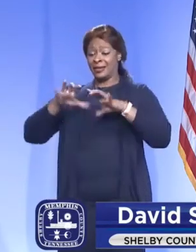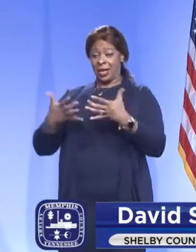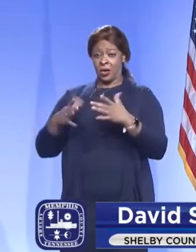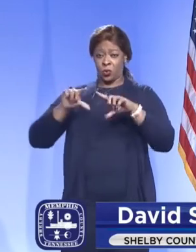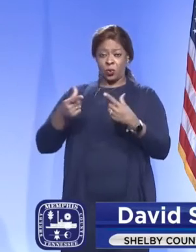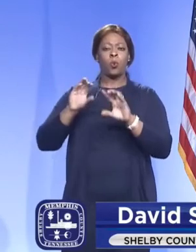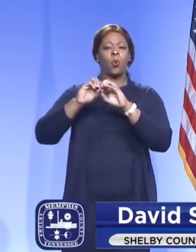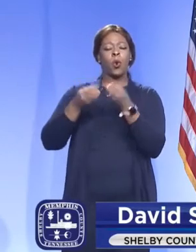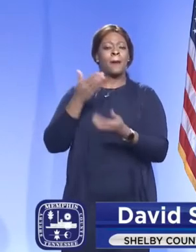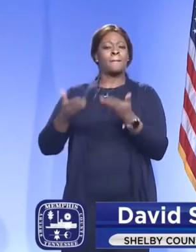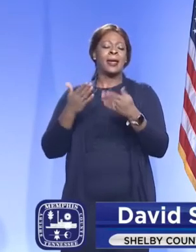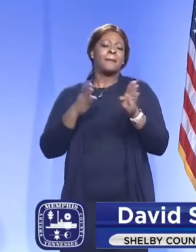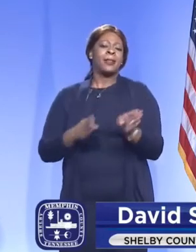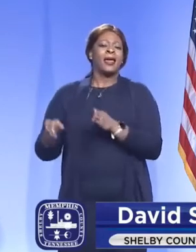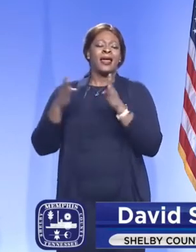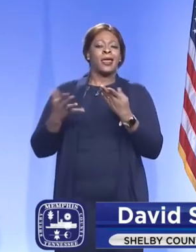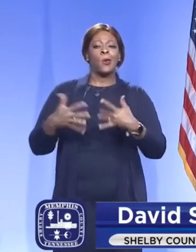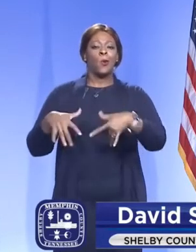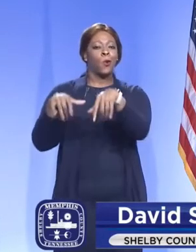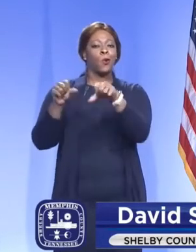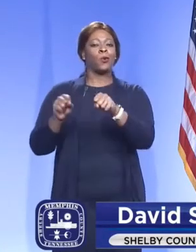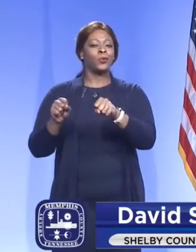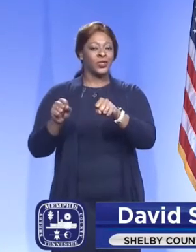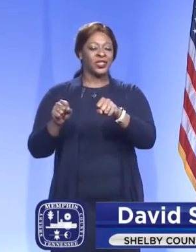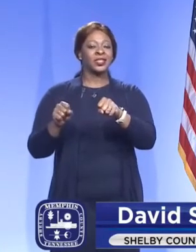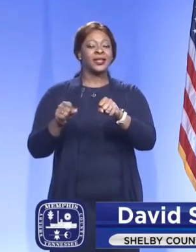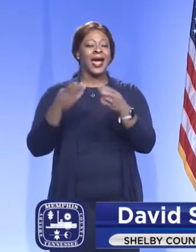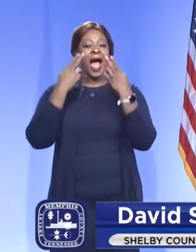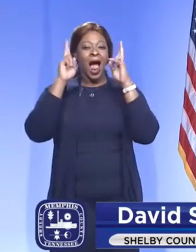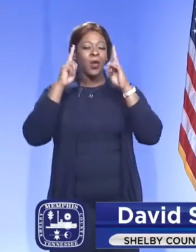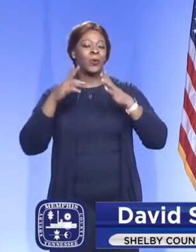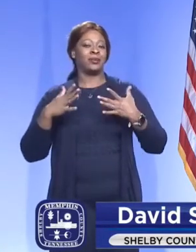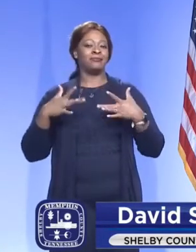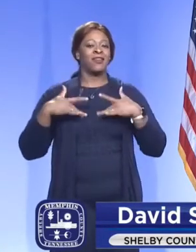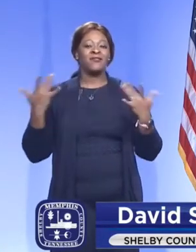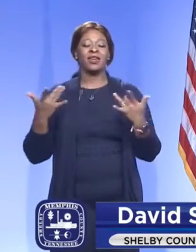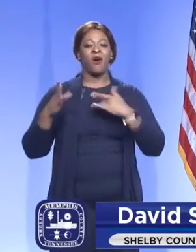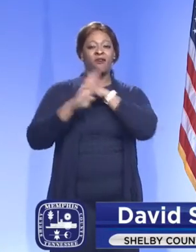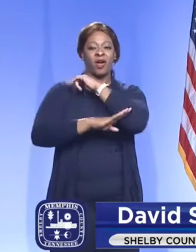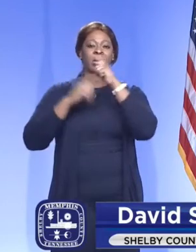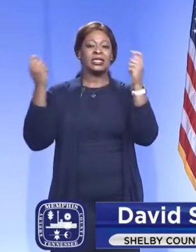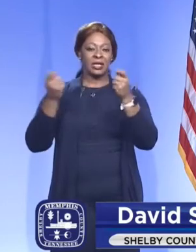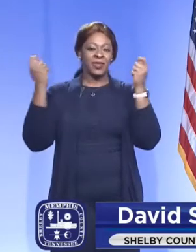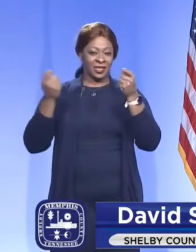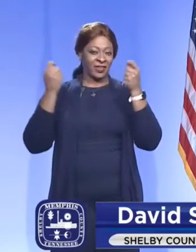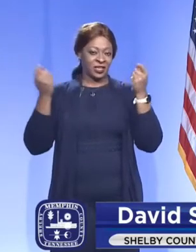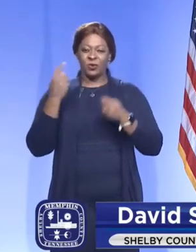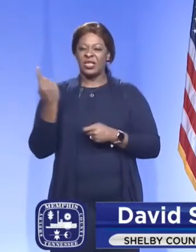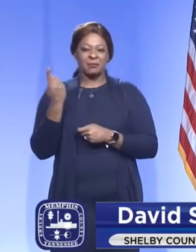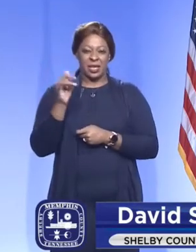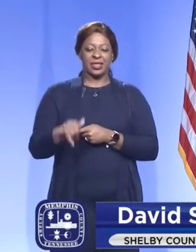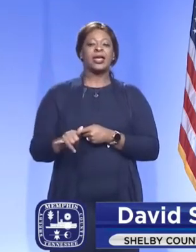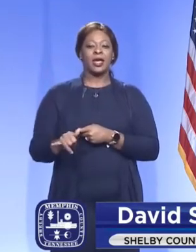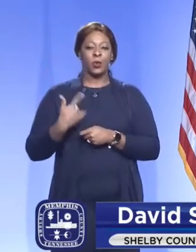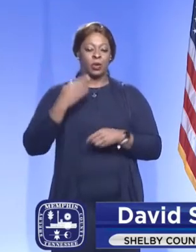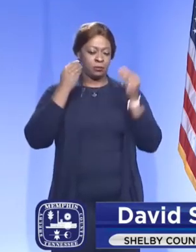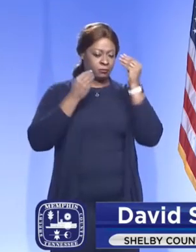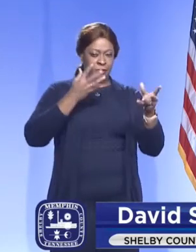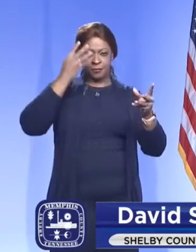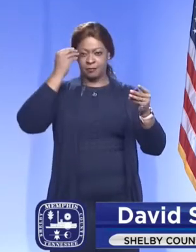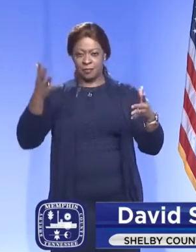information packets that will be distributed to two specific groups of audiences. One is to parents